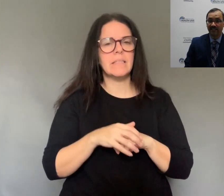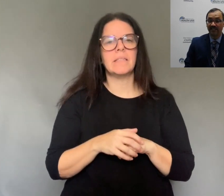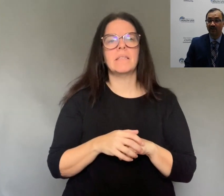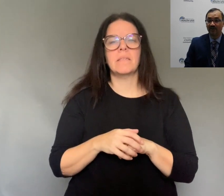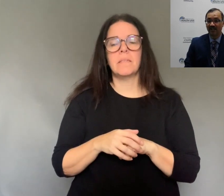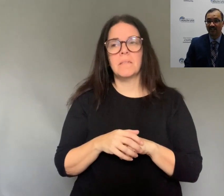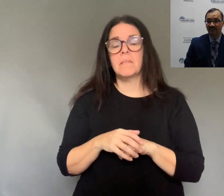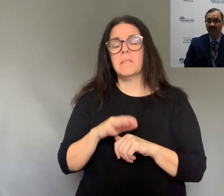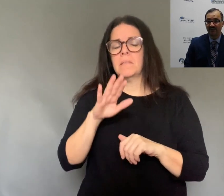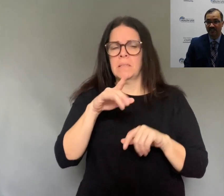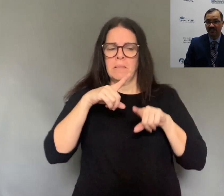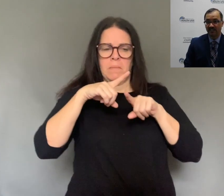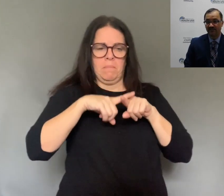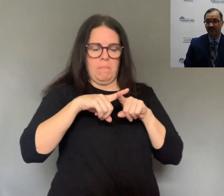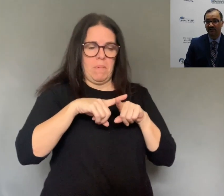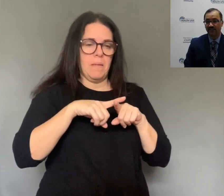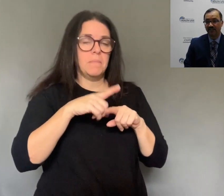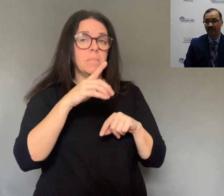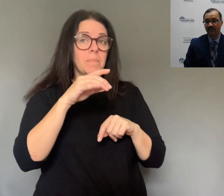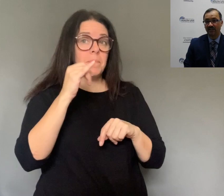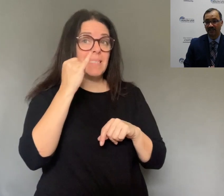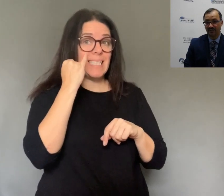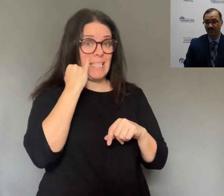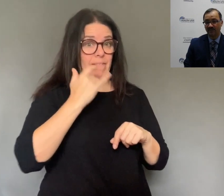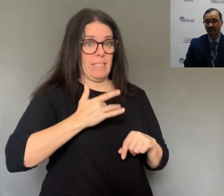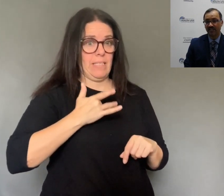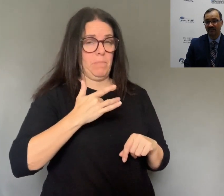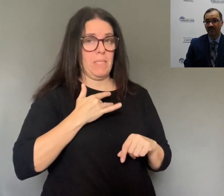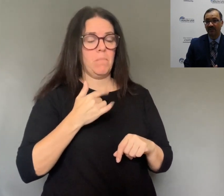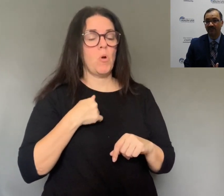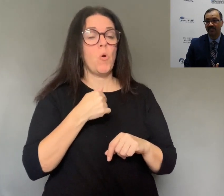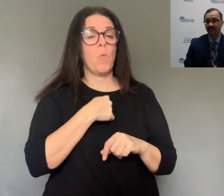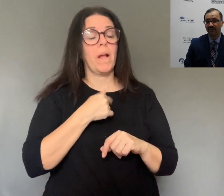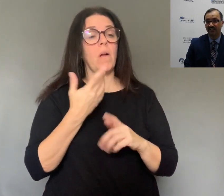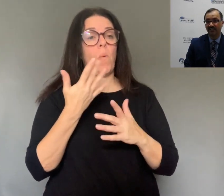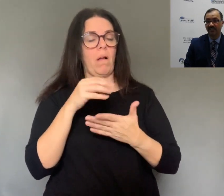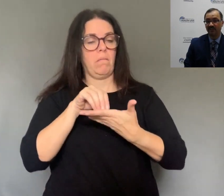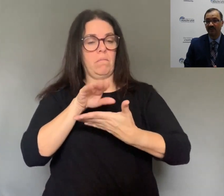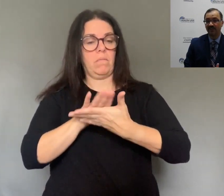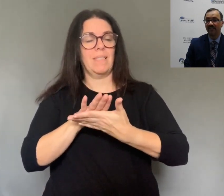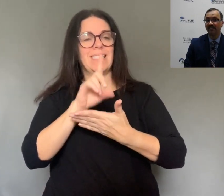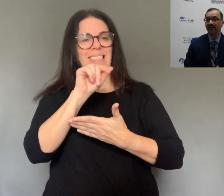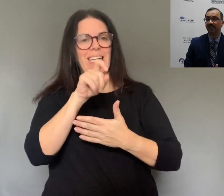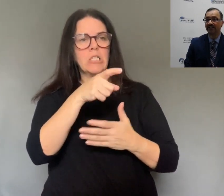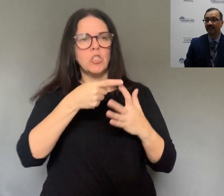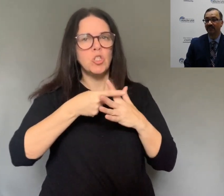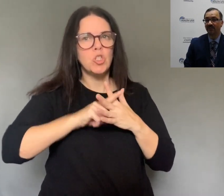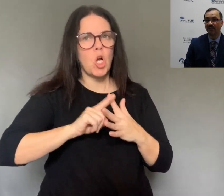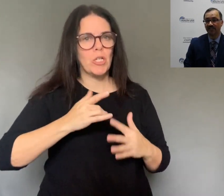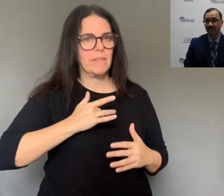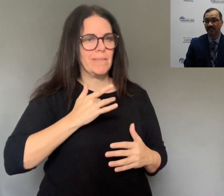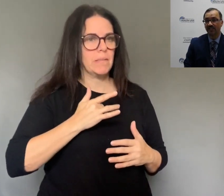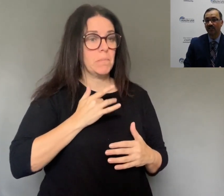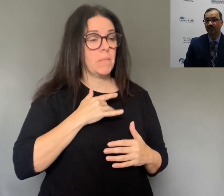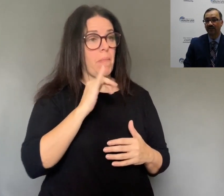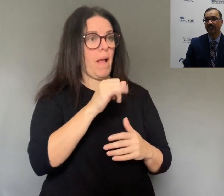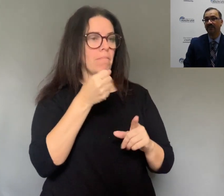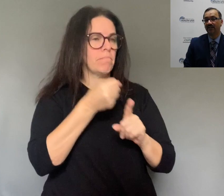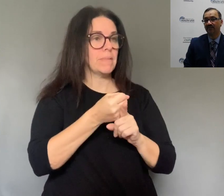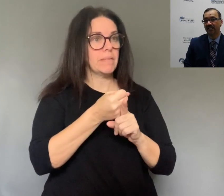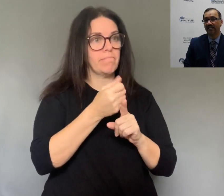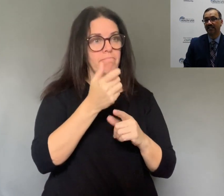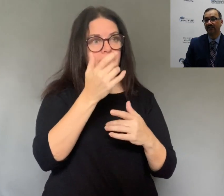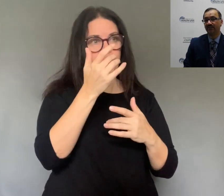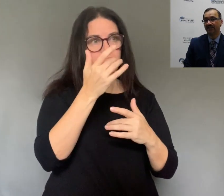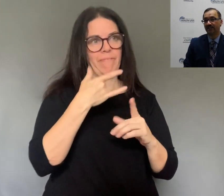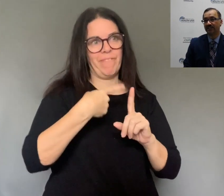the graph that we are presenting. So one of the epi curve that I presented was based on the symptom onset. So even if we